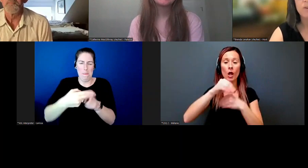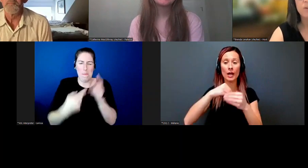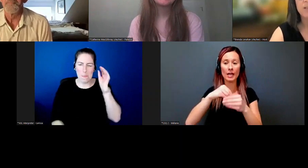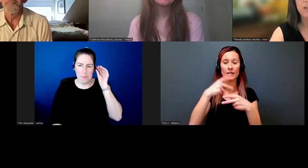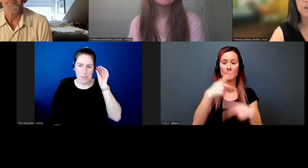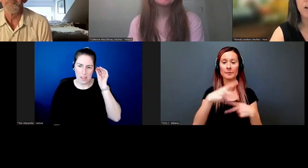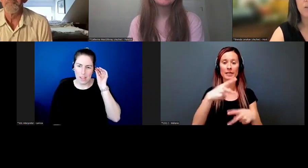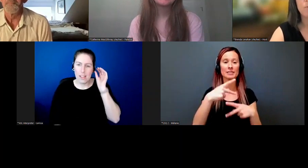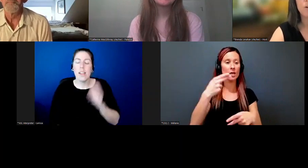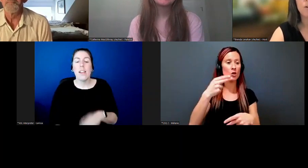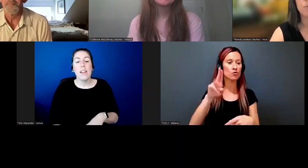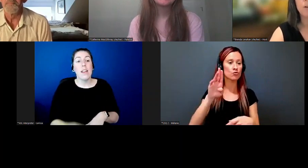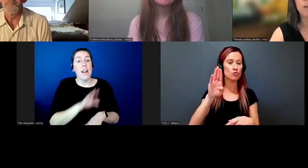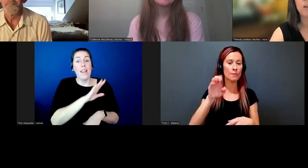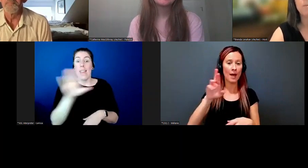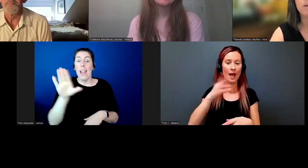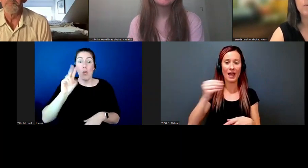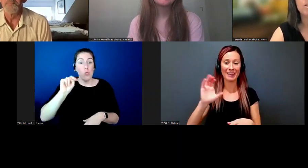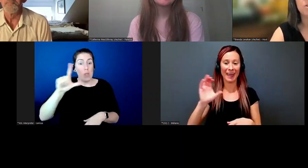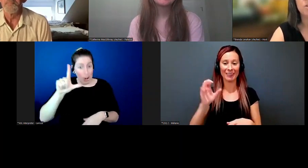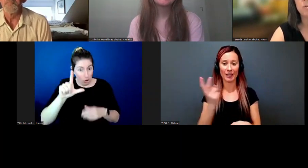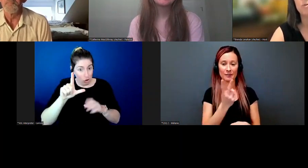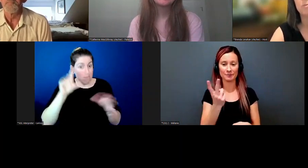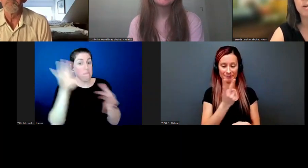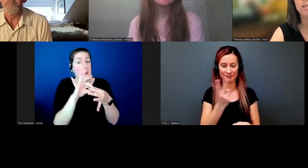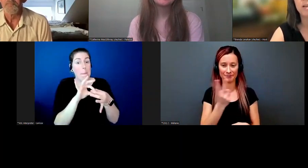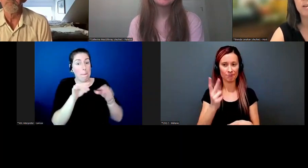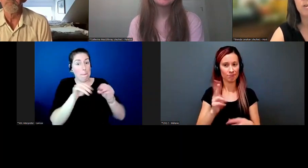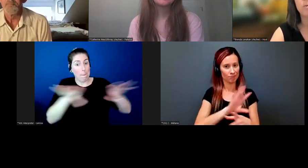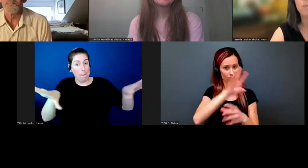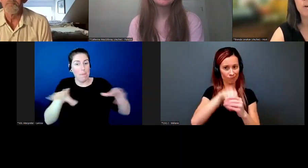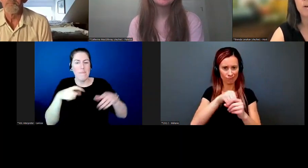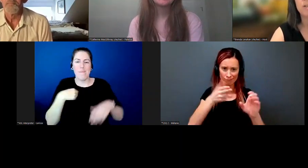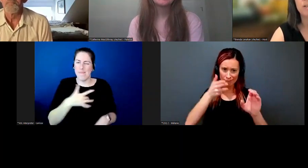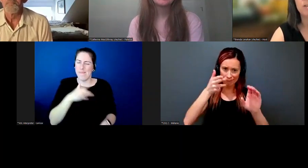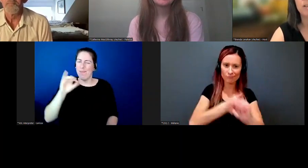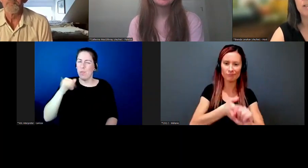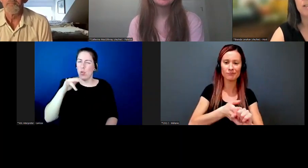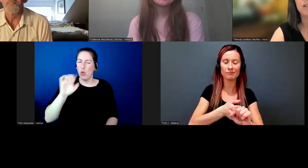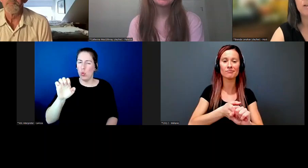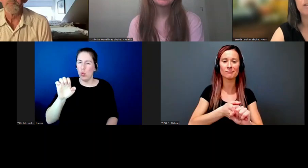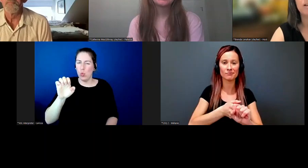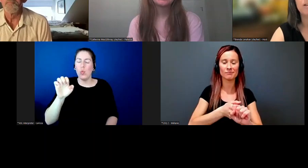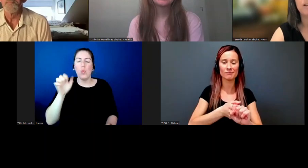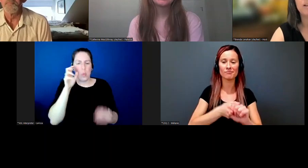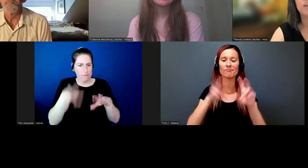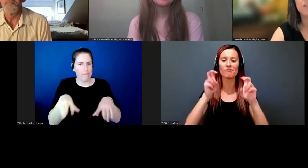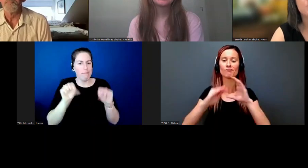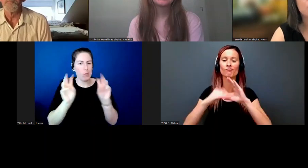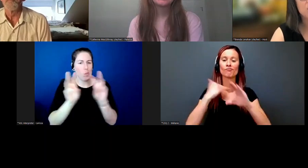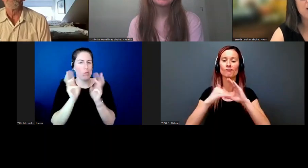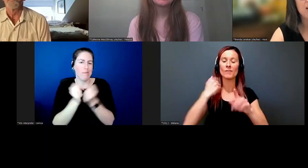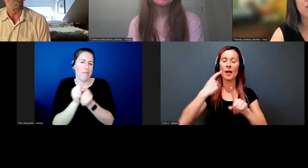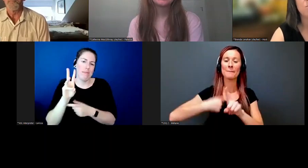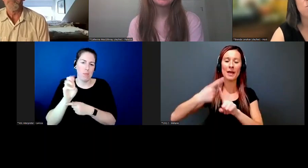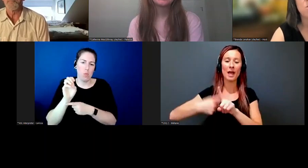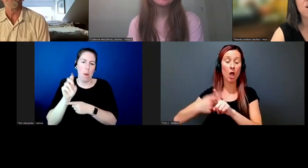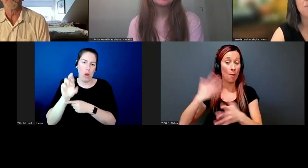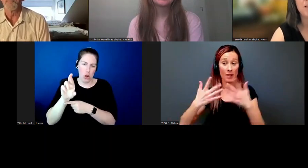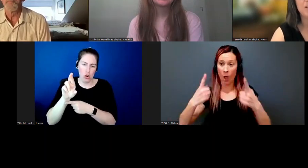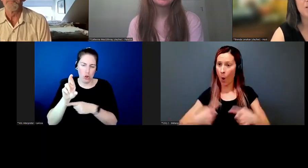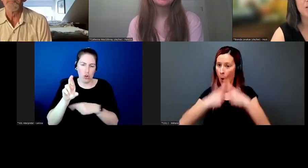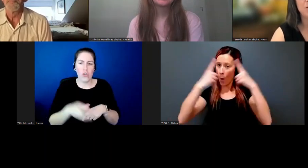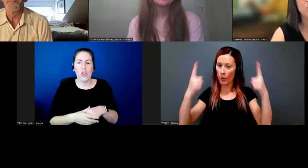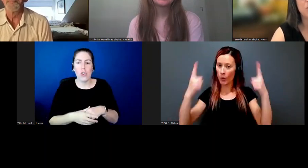their newsletter. And we're looking at maybe in June putting together a webinar to look at this a little deeper and learn more.